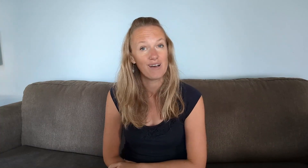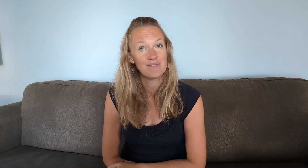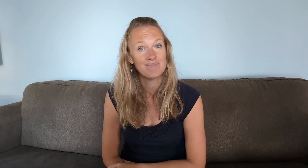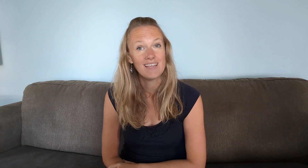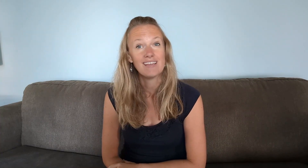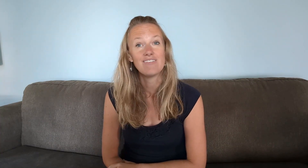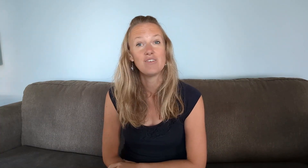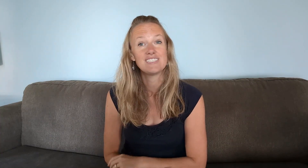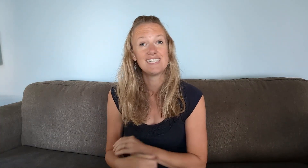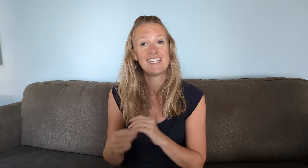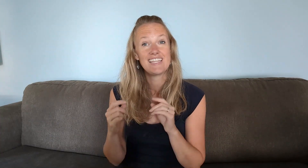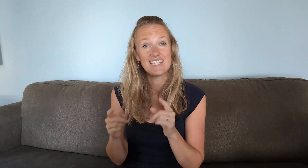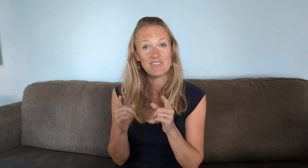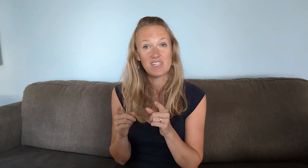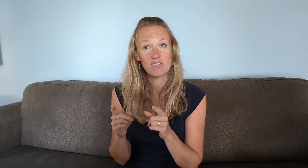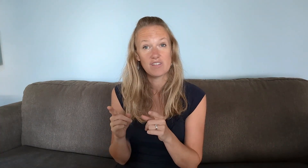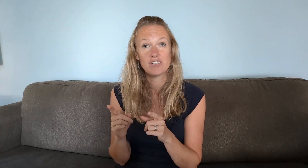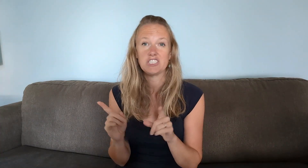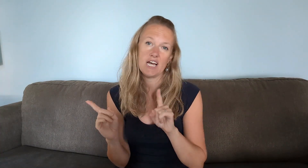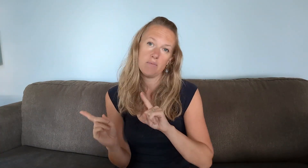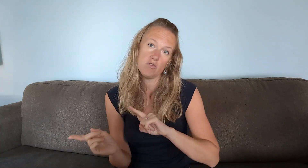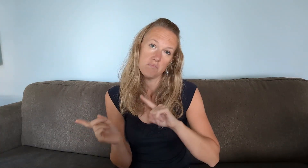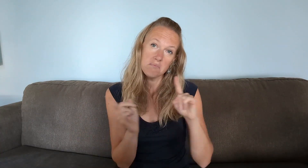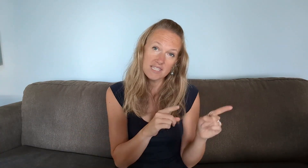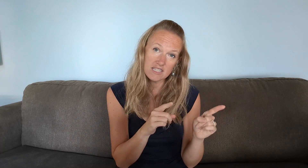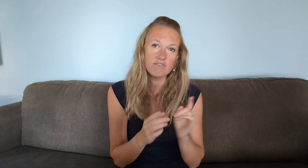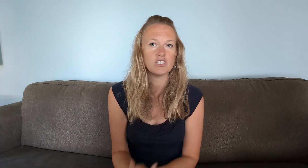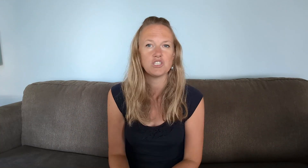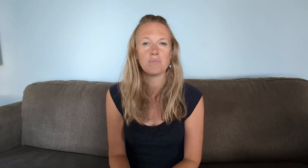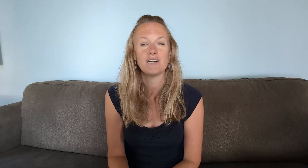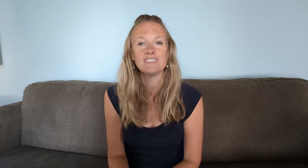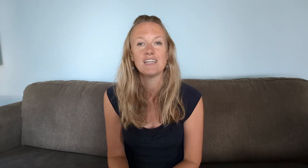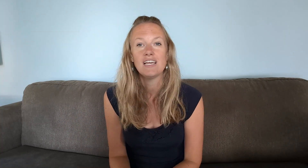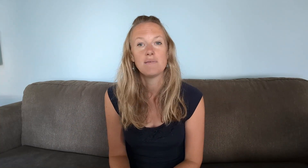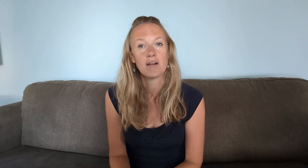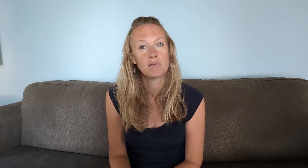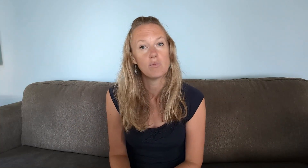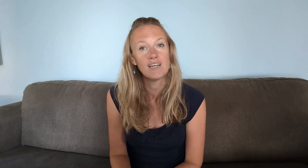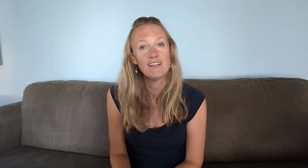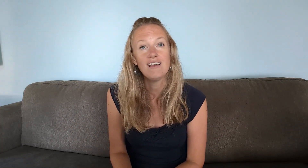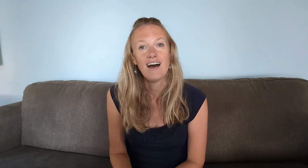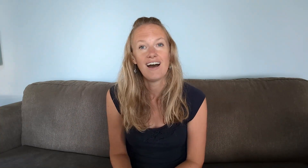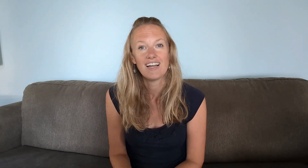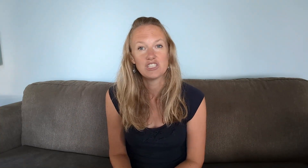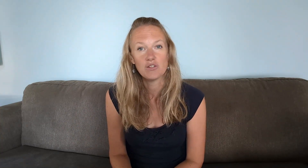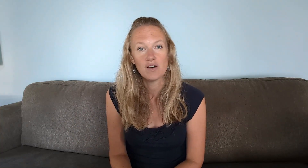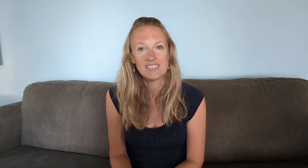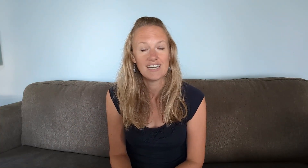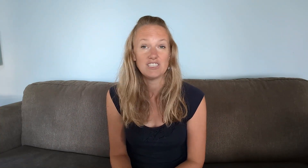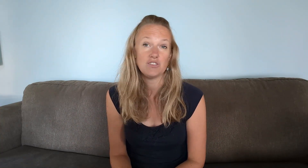bottom. If you are seeing this video for the first time, you've missed the first 2 parts. Part number 1, I show you all the signs you